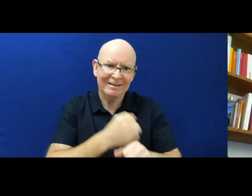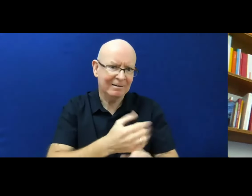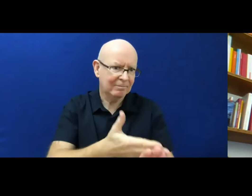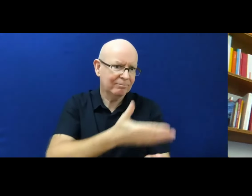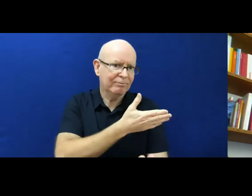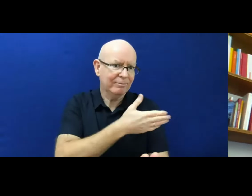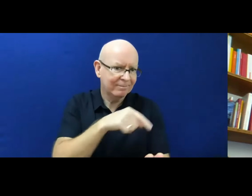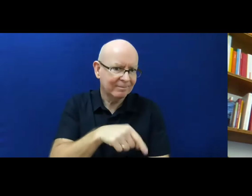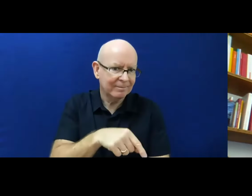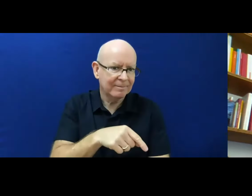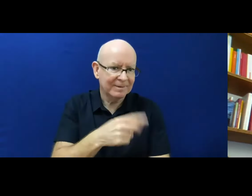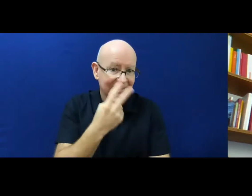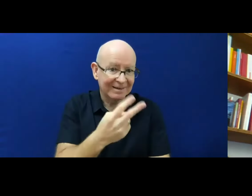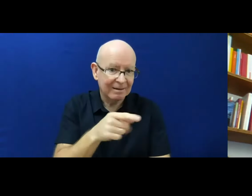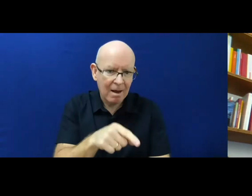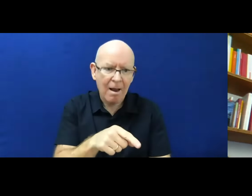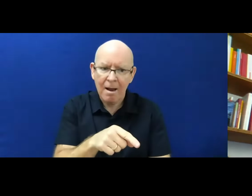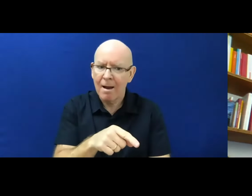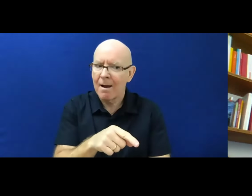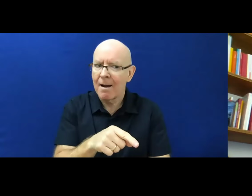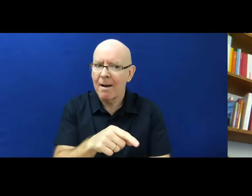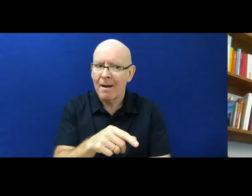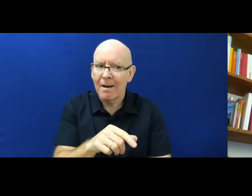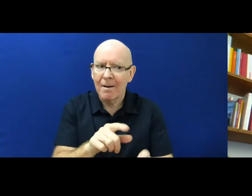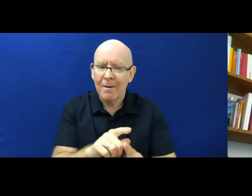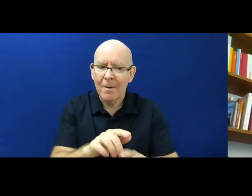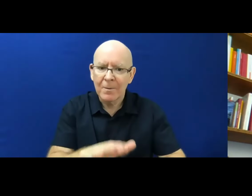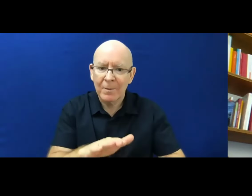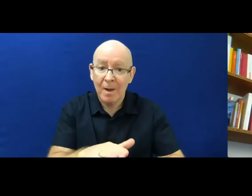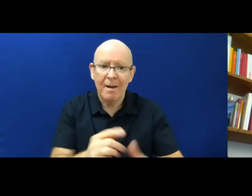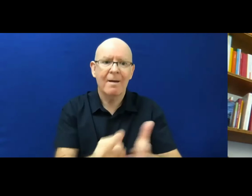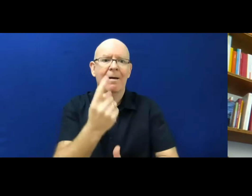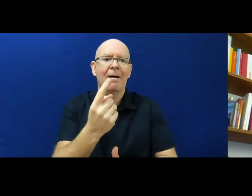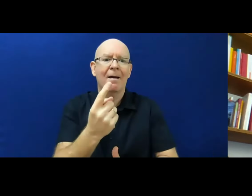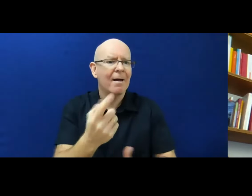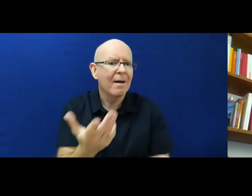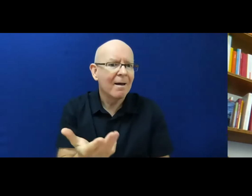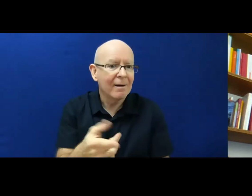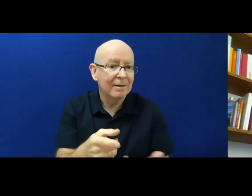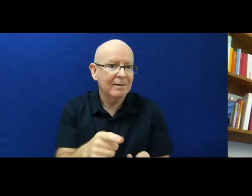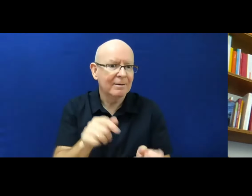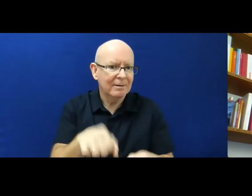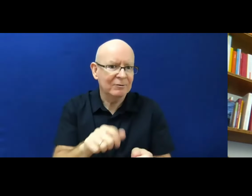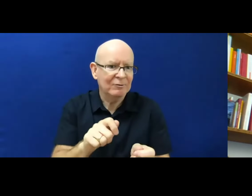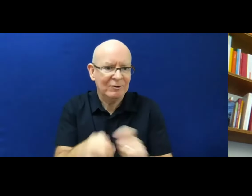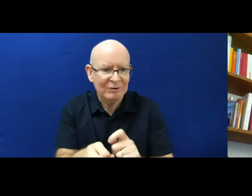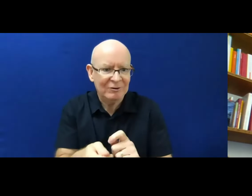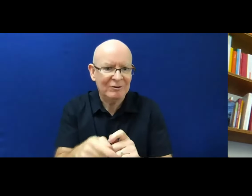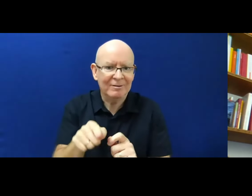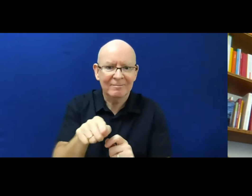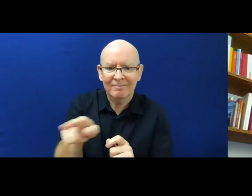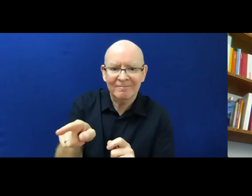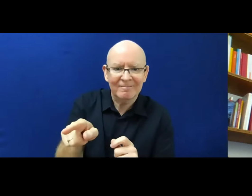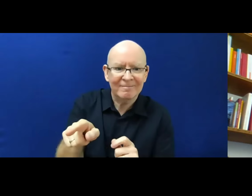treaty been signed and ratified by so many countries in such a short time. And